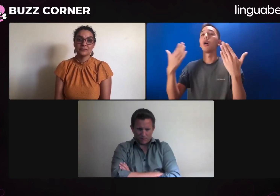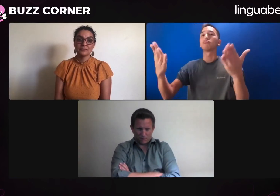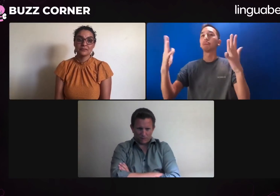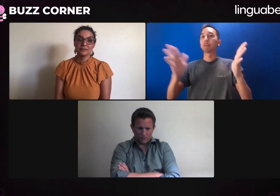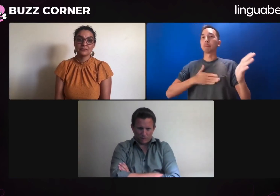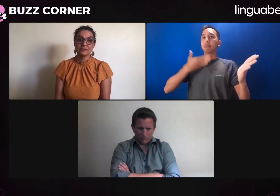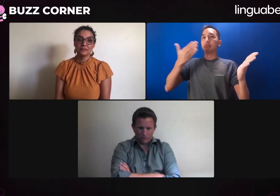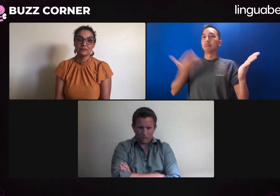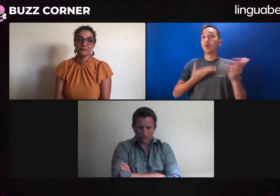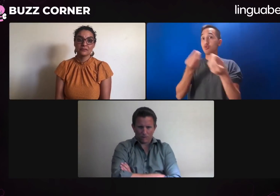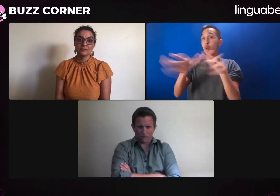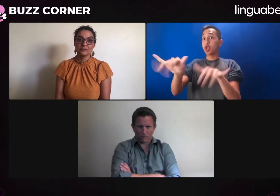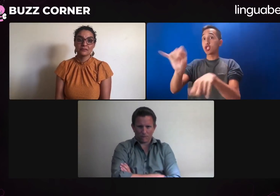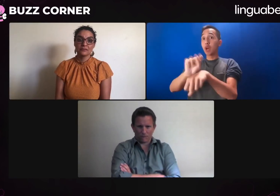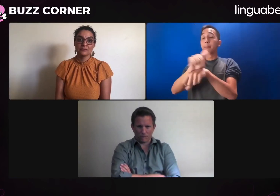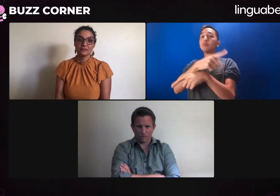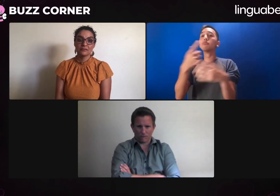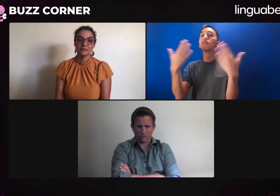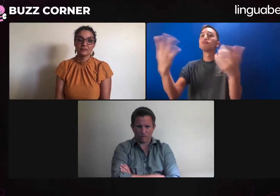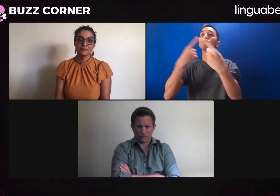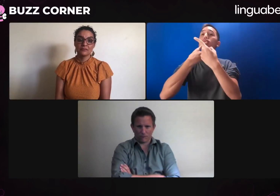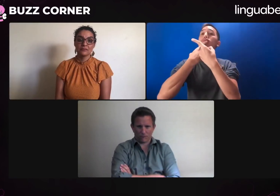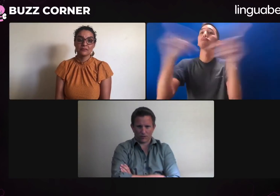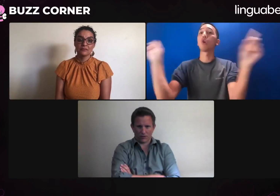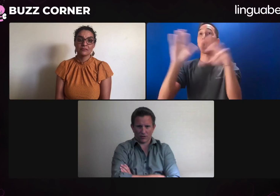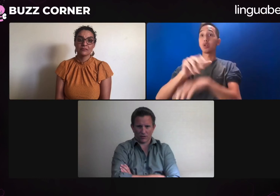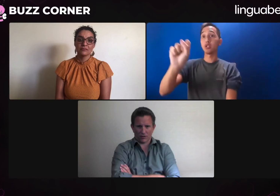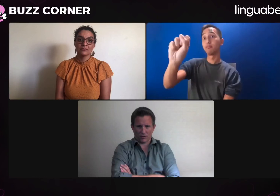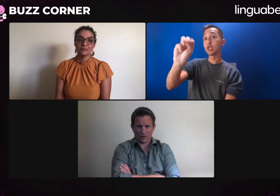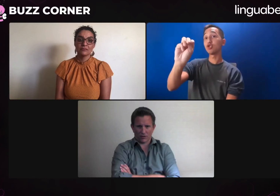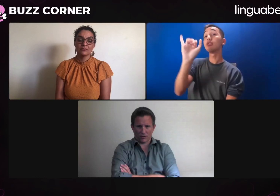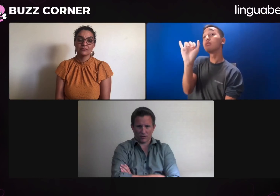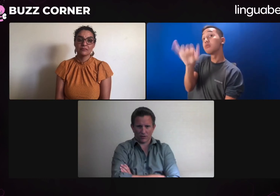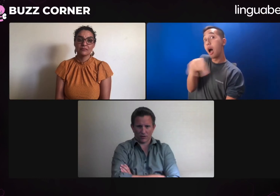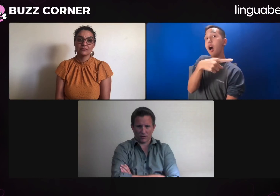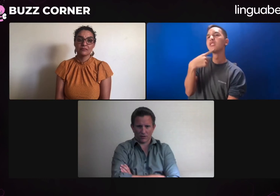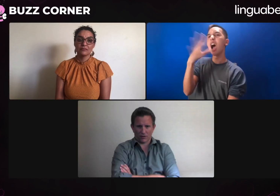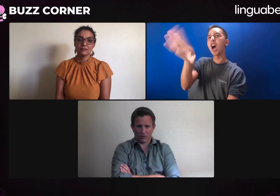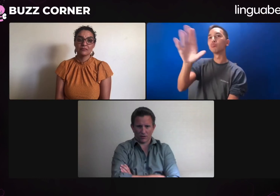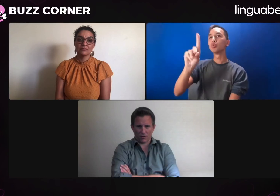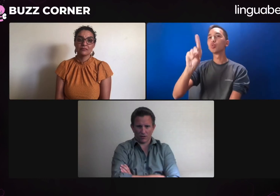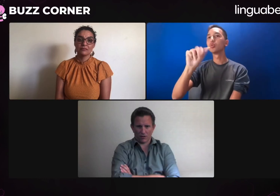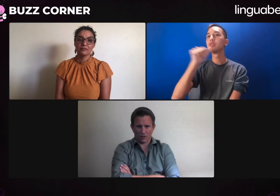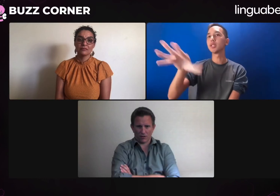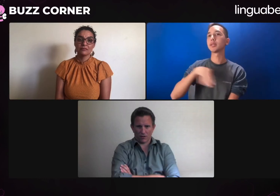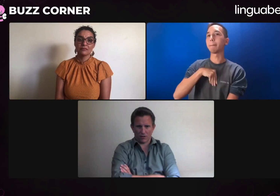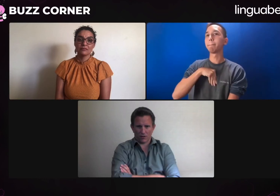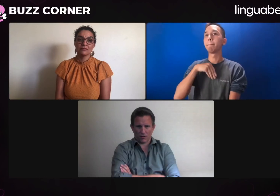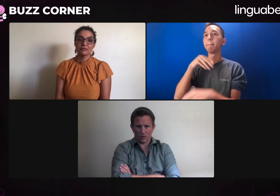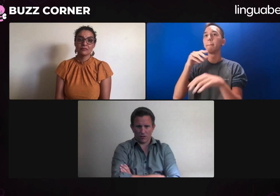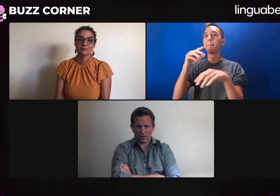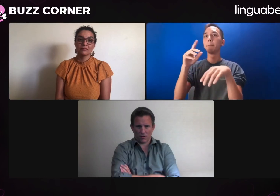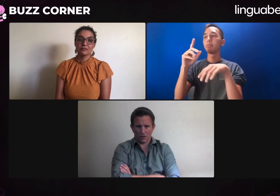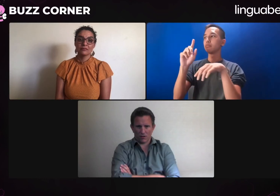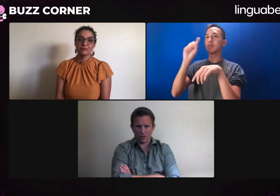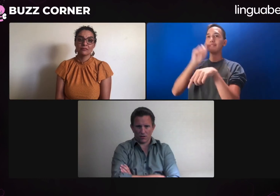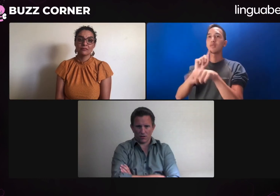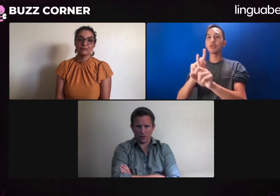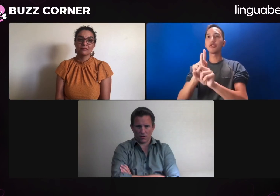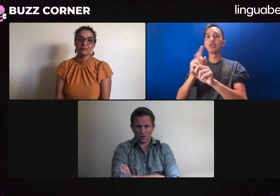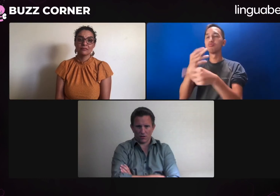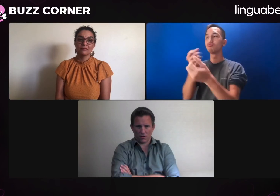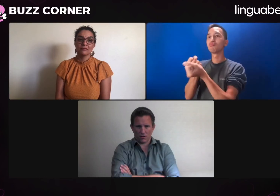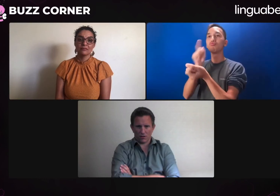it ended up being a whole nother thing, and they got very upset. They lost their job and announced on social media, do